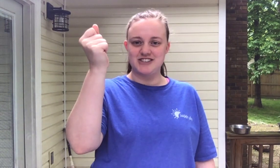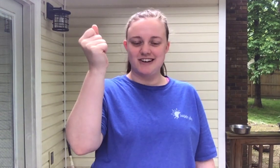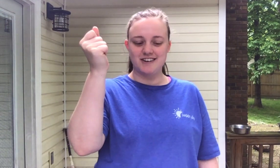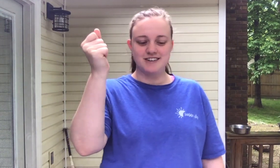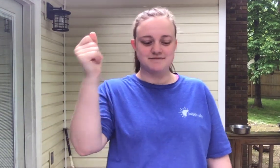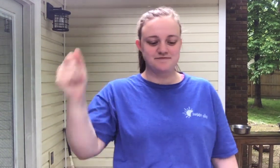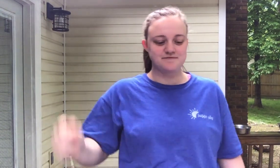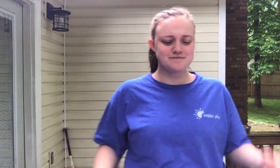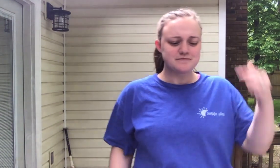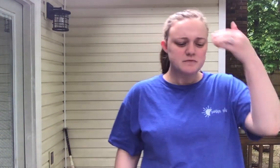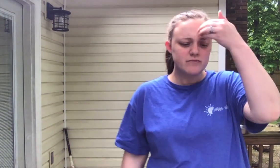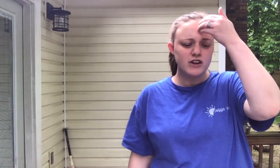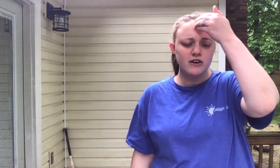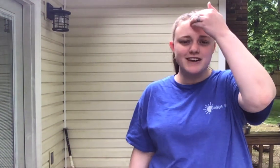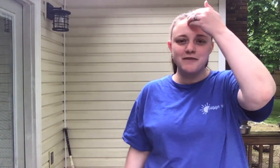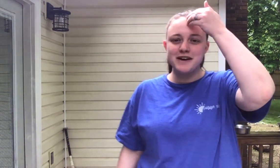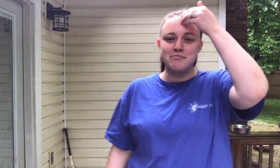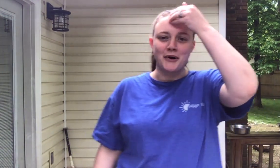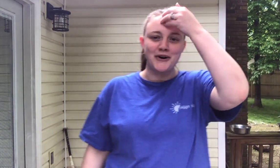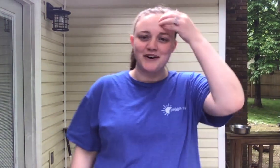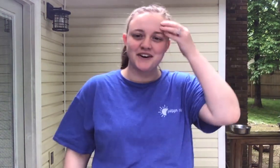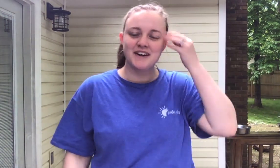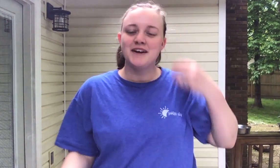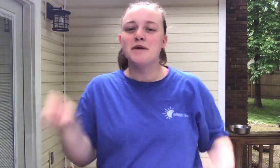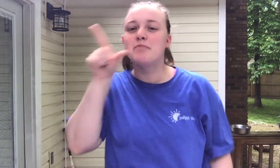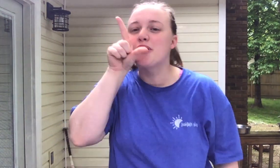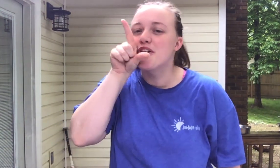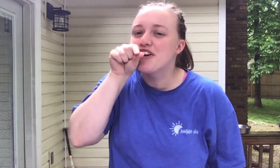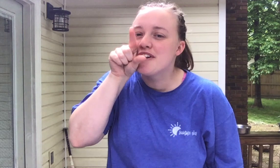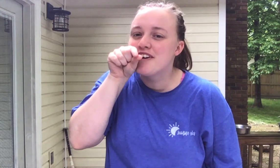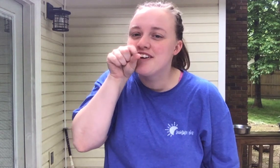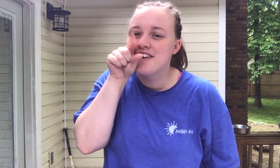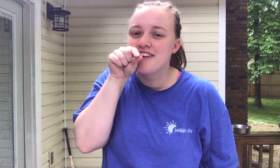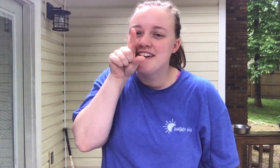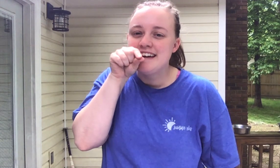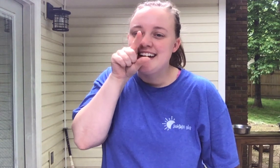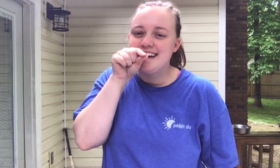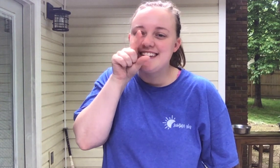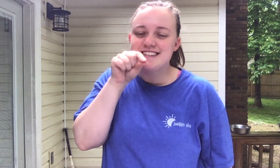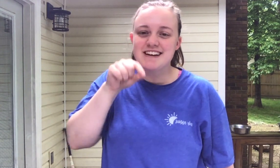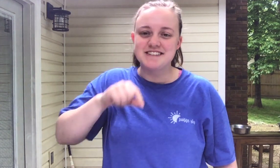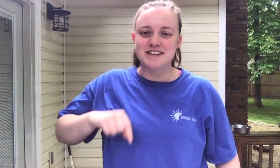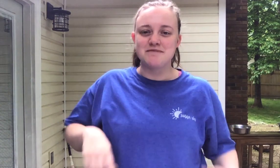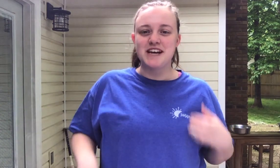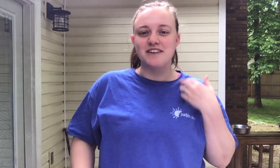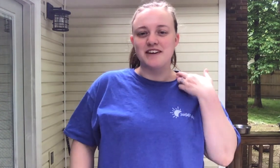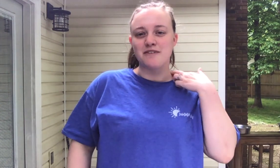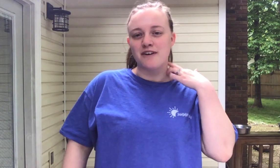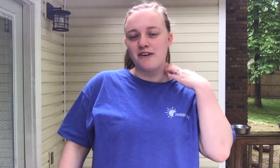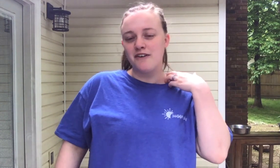dog. Okay, then we have bird. Bird. And these signs that I'm telling you are all